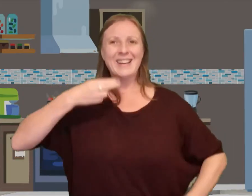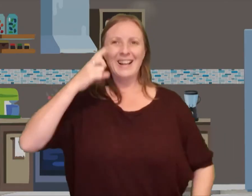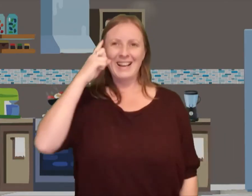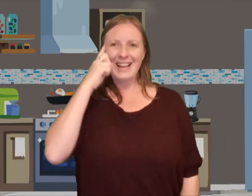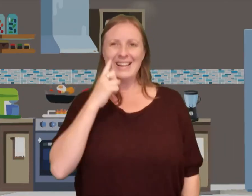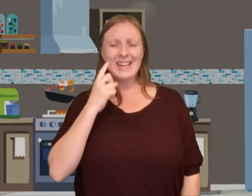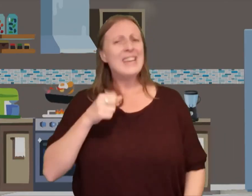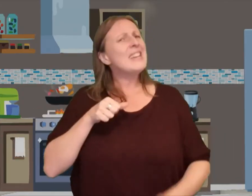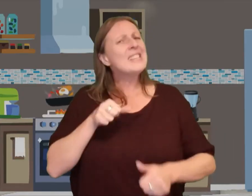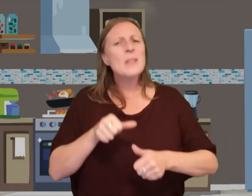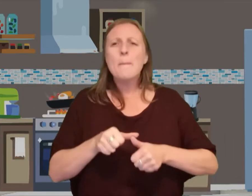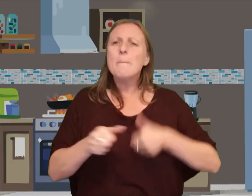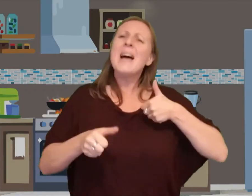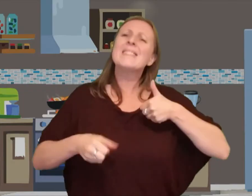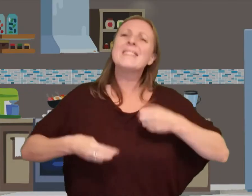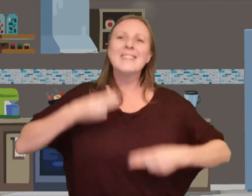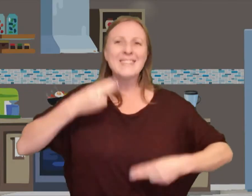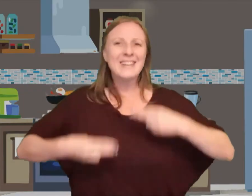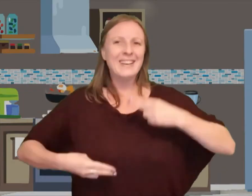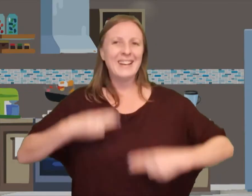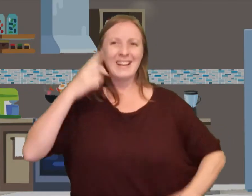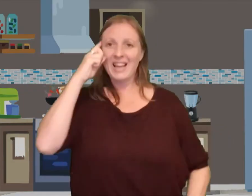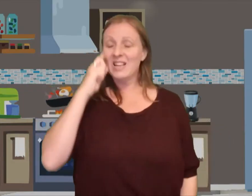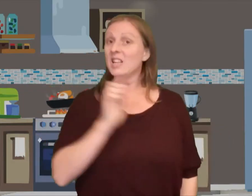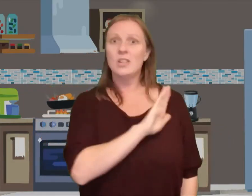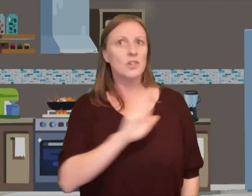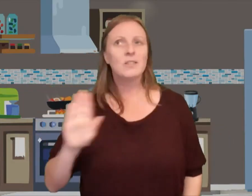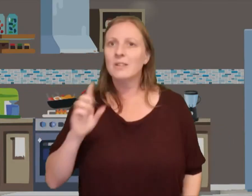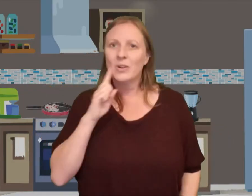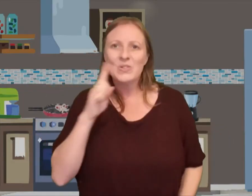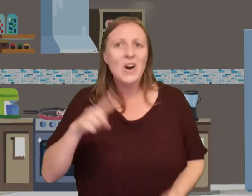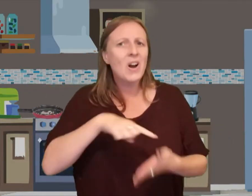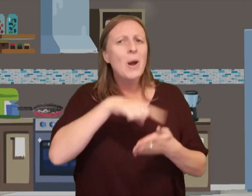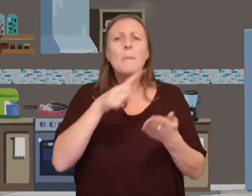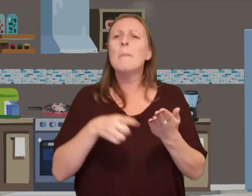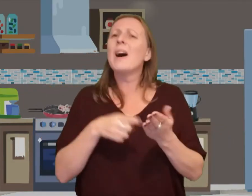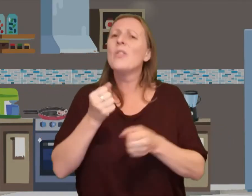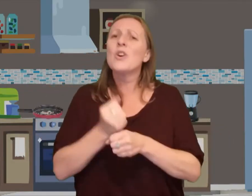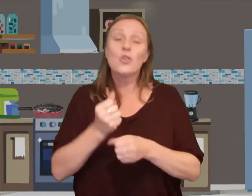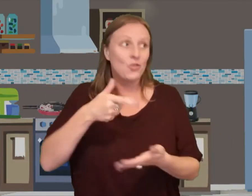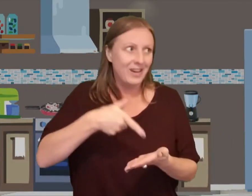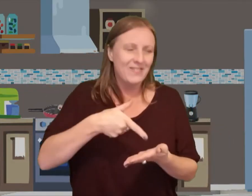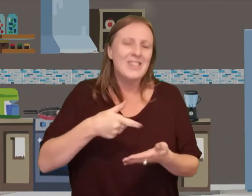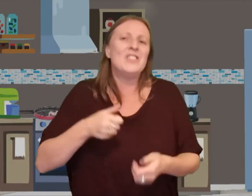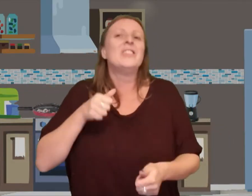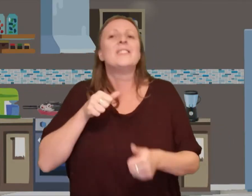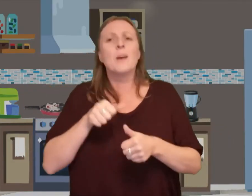dinner lady is the best dinner lady. Just don't talk about the gravy, she's